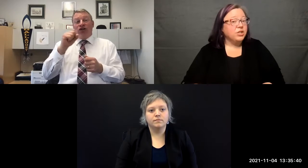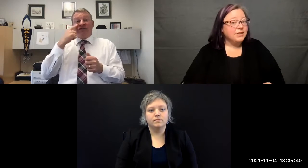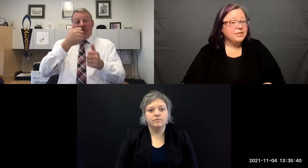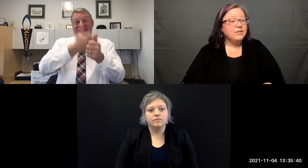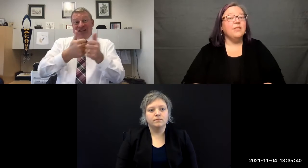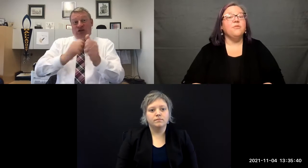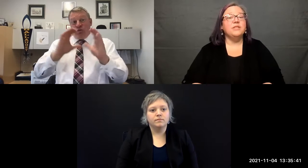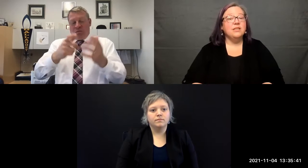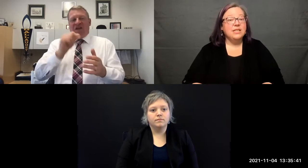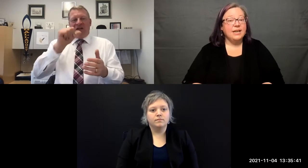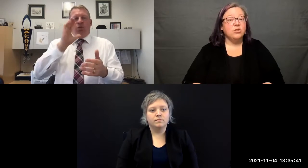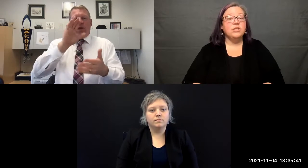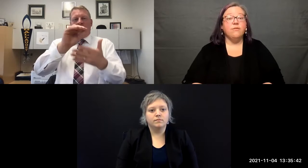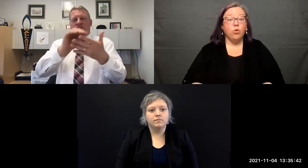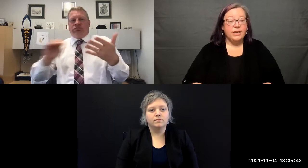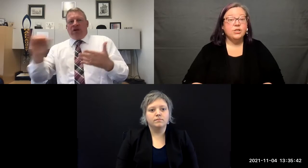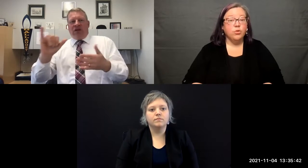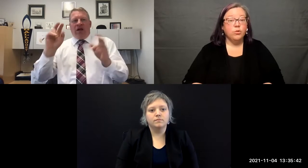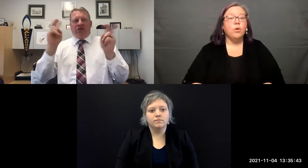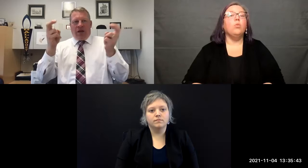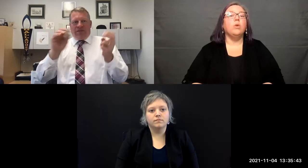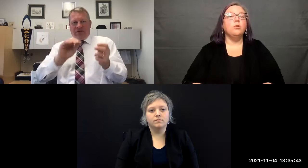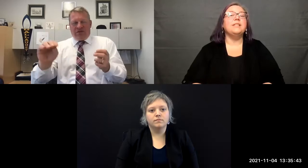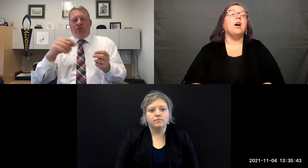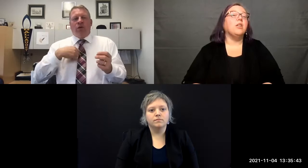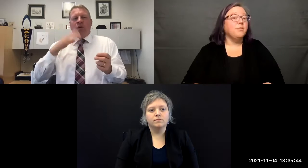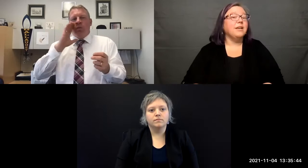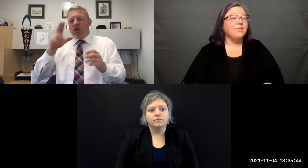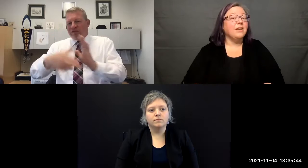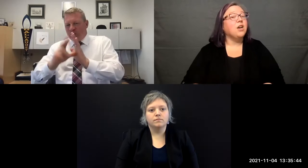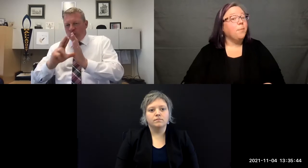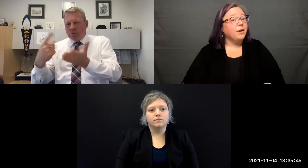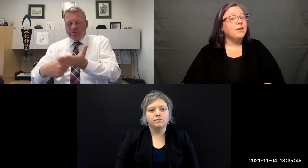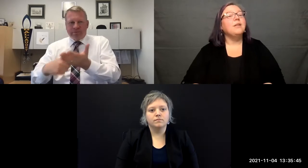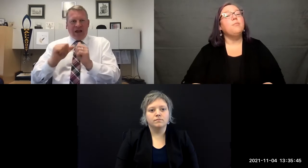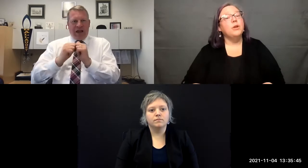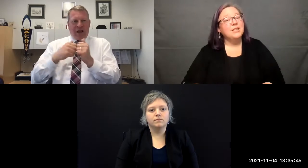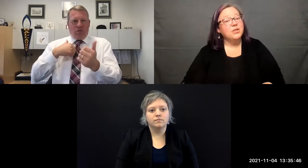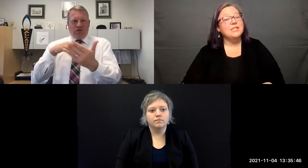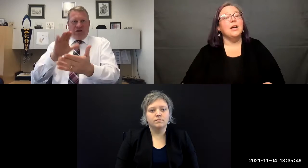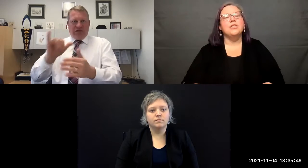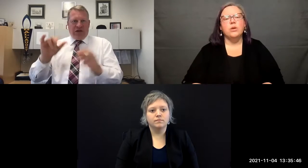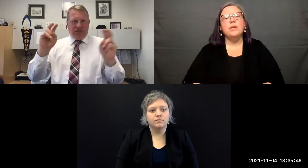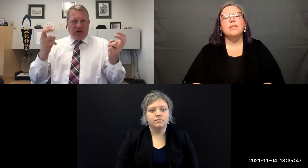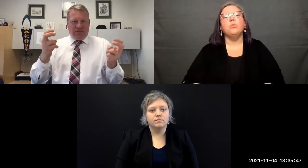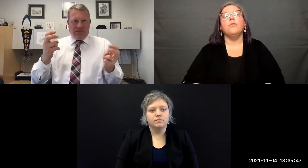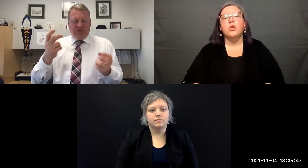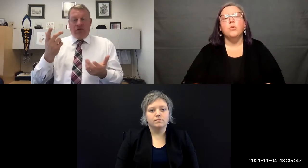it, and the facilitators for each group will be documenting that topic, putting it to the side so that we can then review and